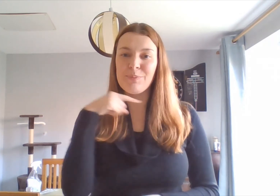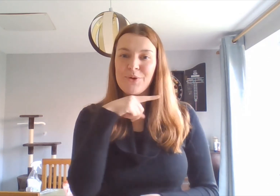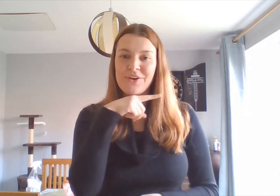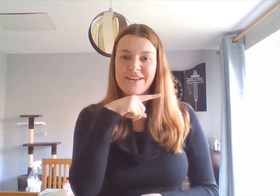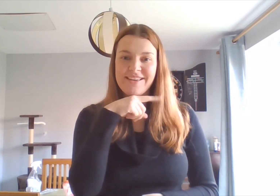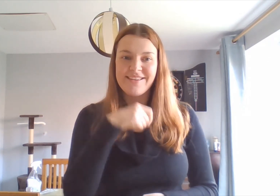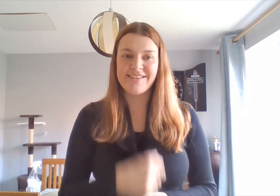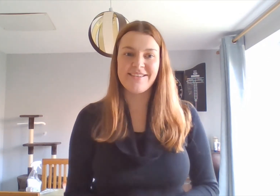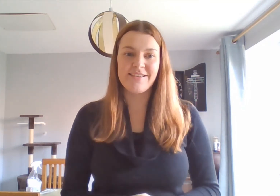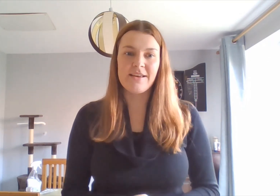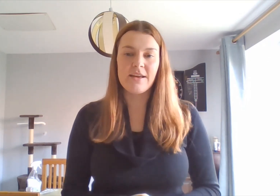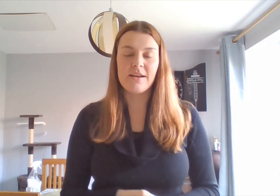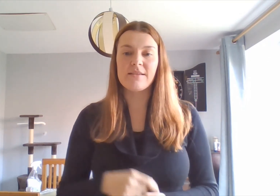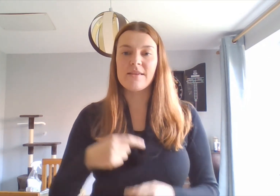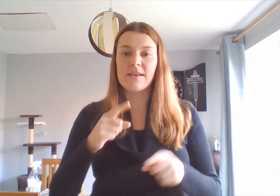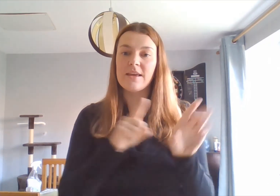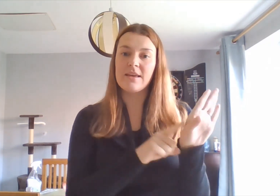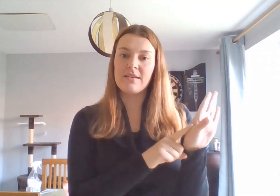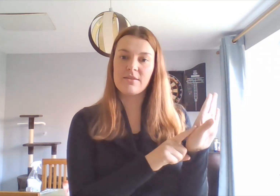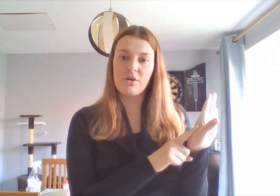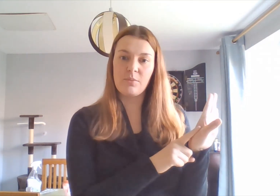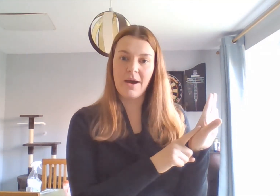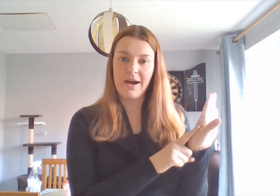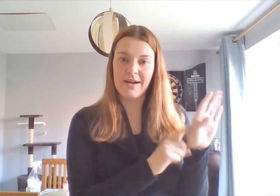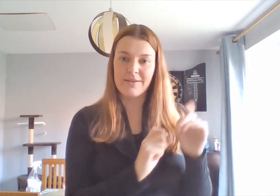boy, and as the years go by, our